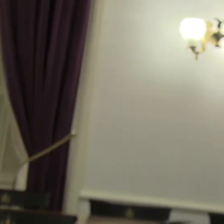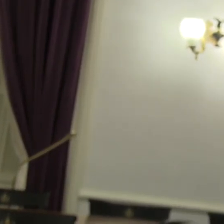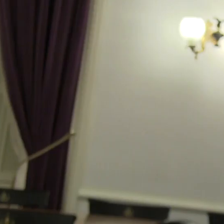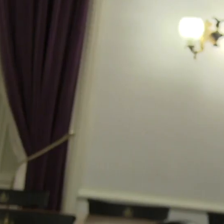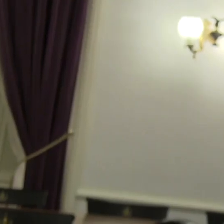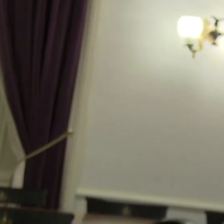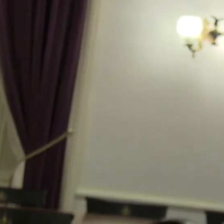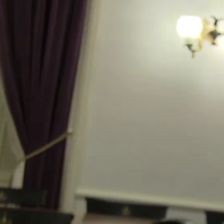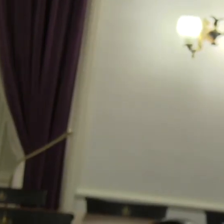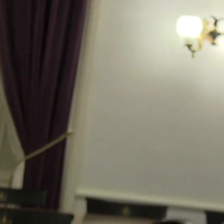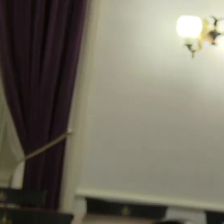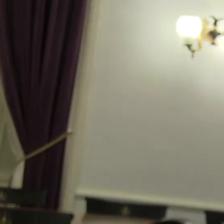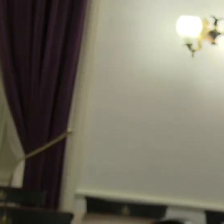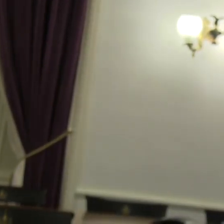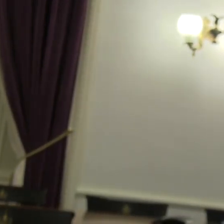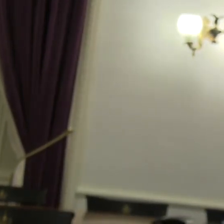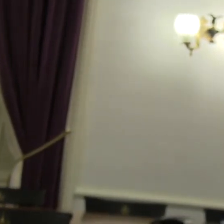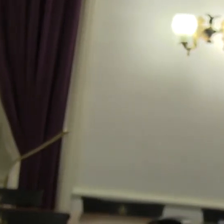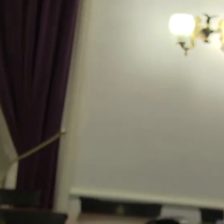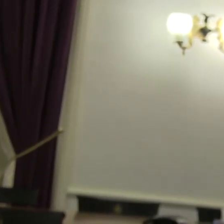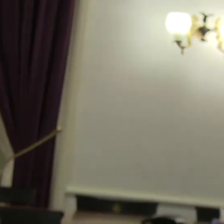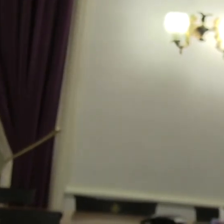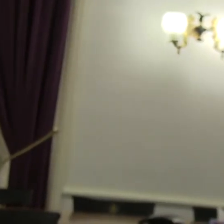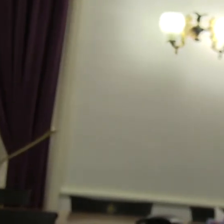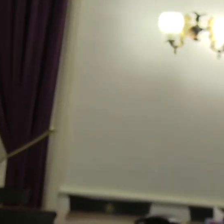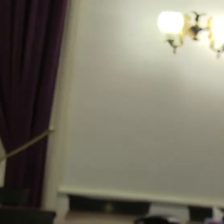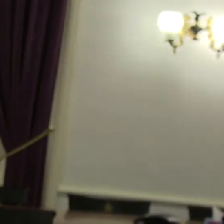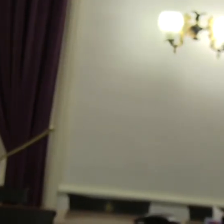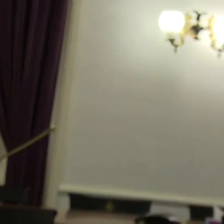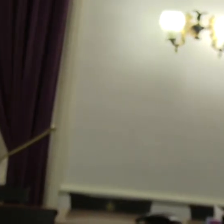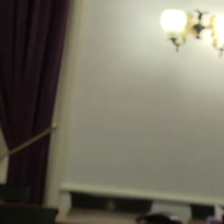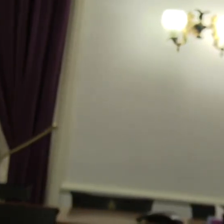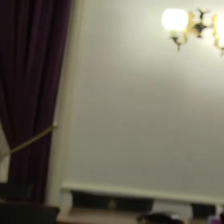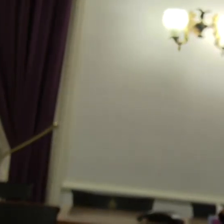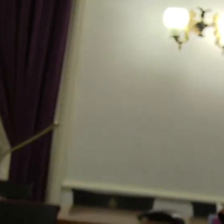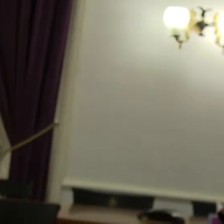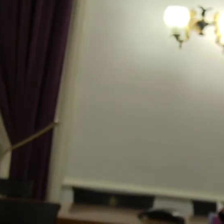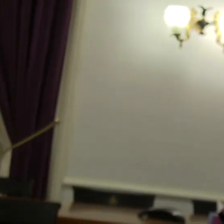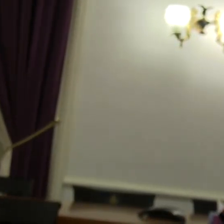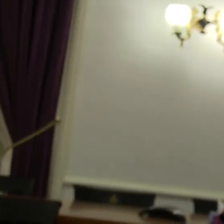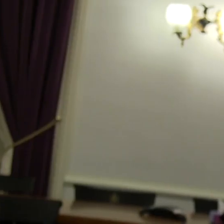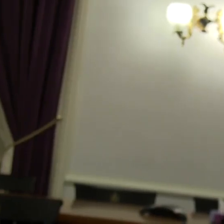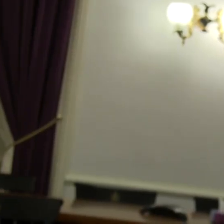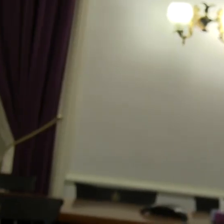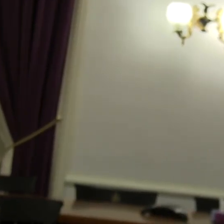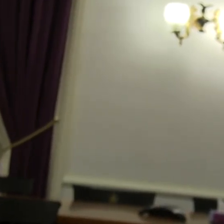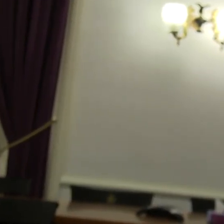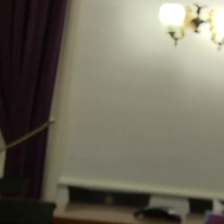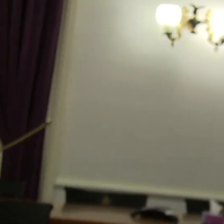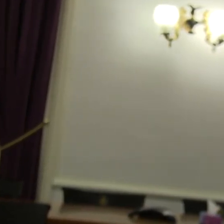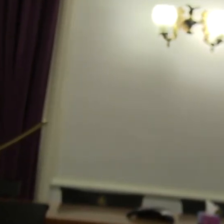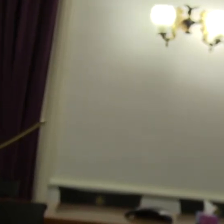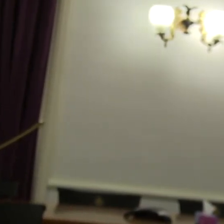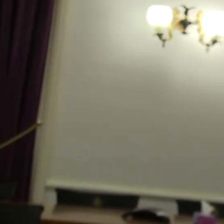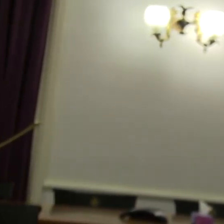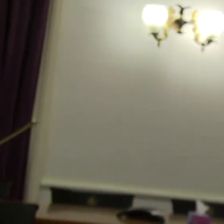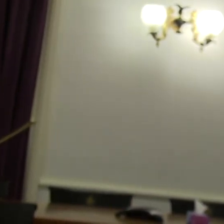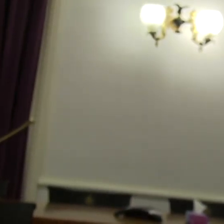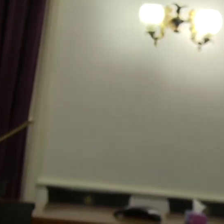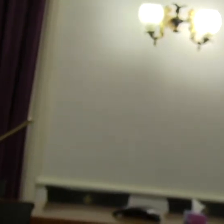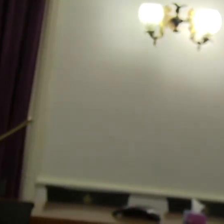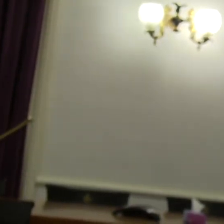please send stories on SSI, SSDI, Medicaid. Talk about what would happen if they were block granted.